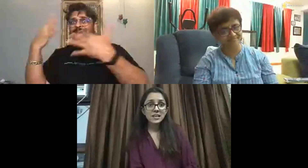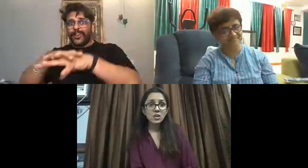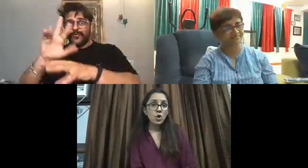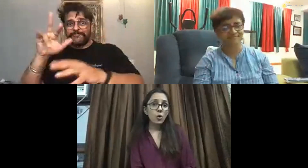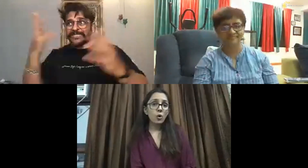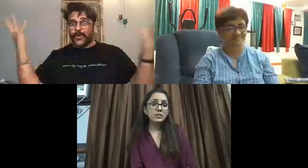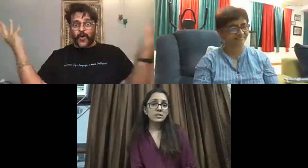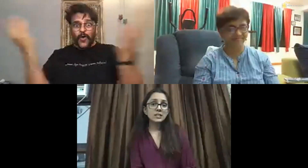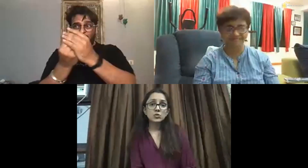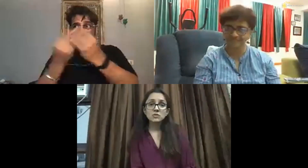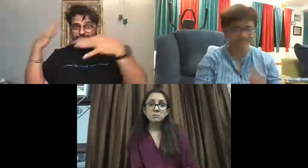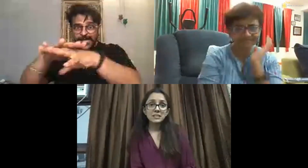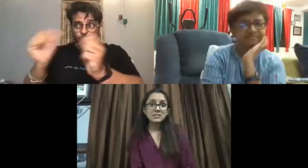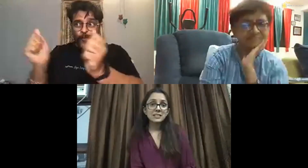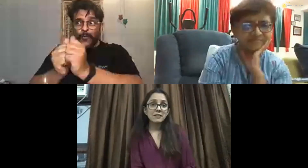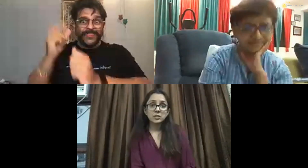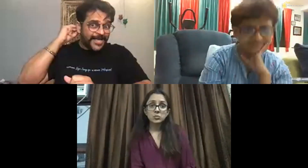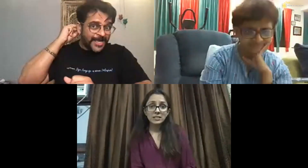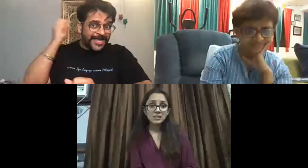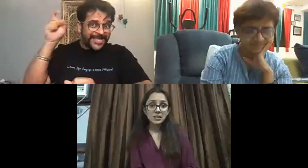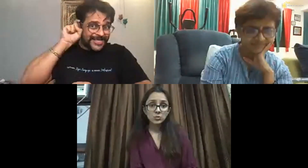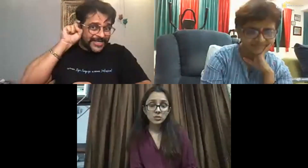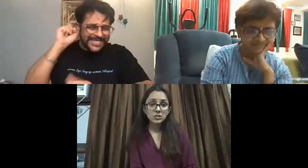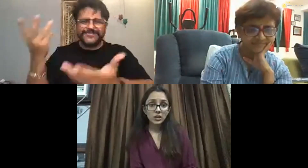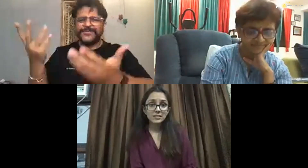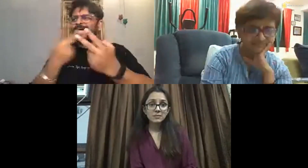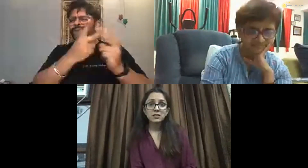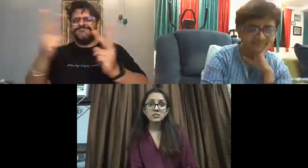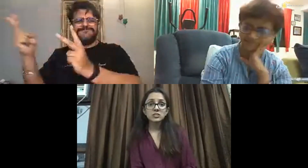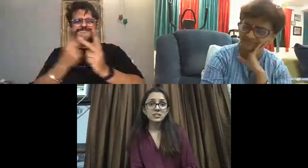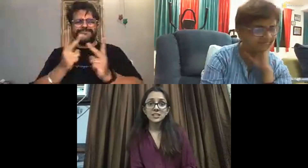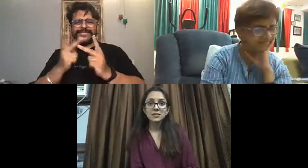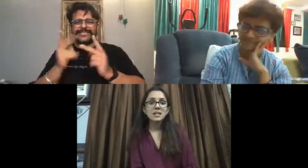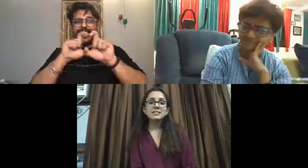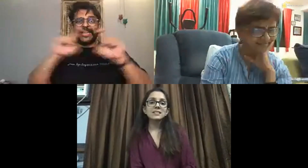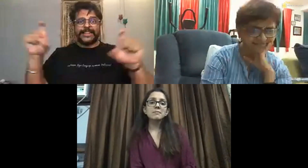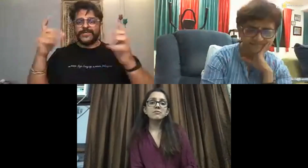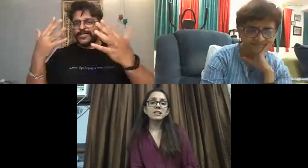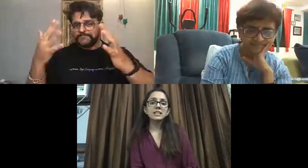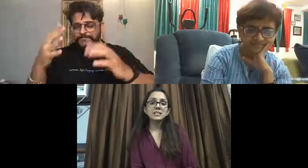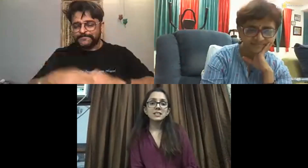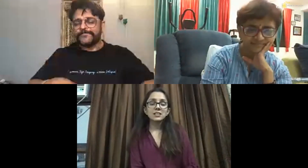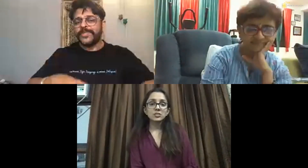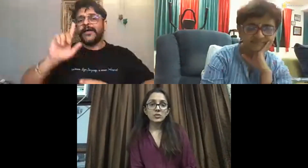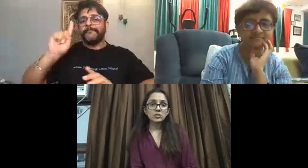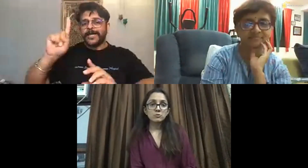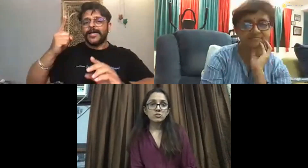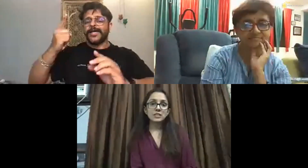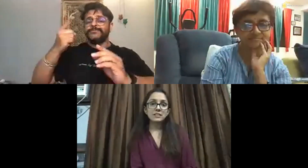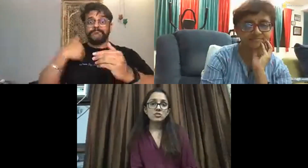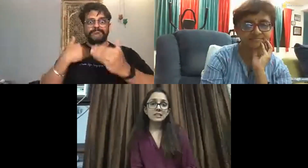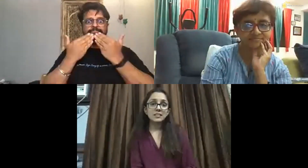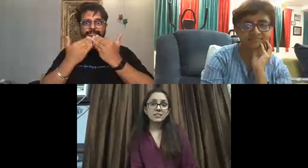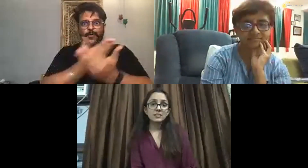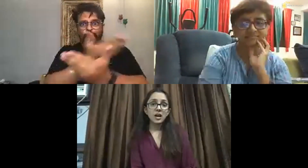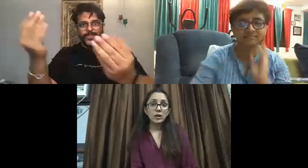ISL. Or inclusion means that everyone is including with cochlear implants or hearing aids. There can be varied descriptions to that.